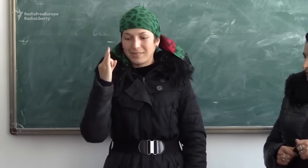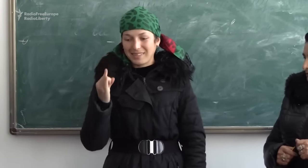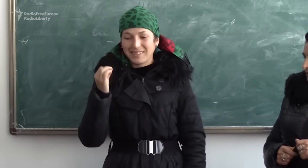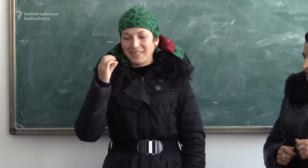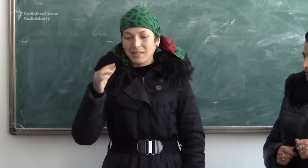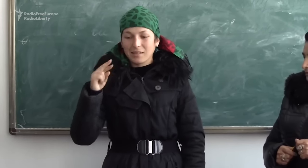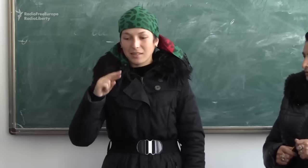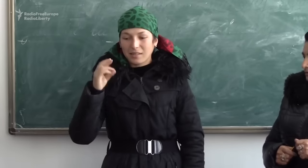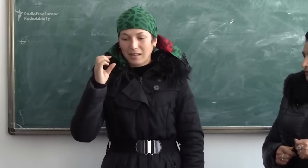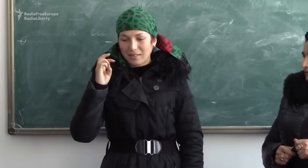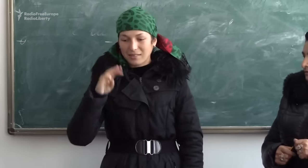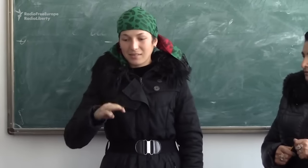said much more help is needed.